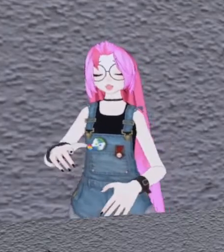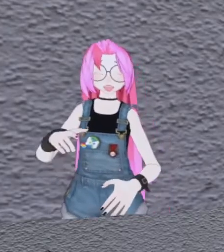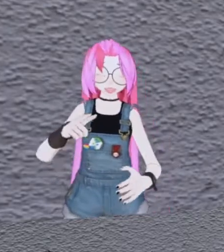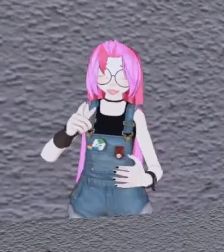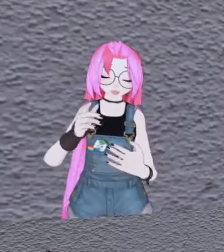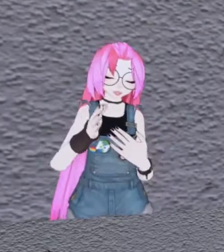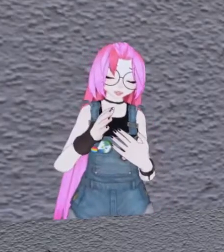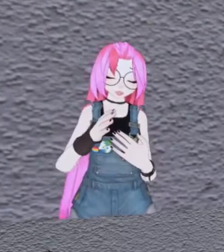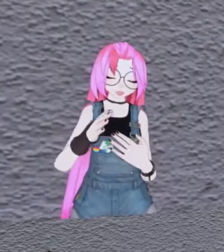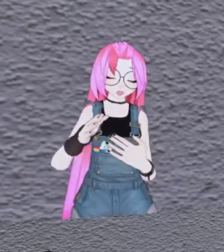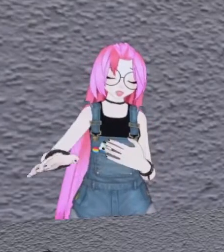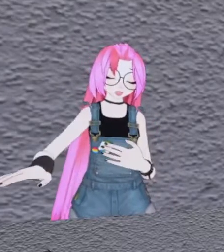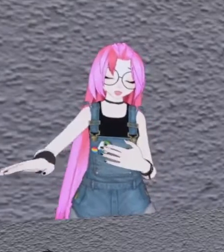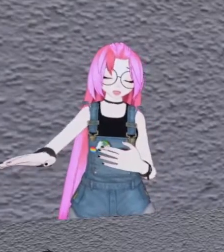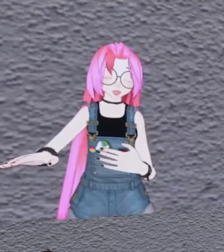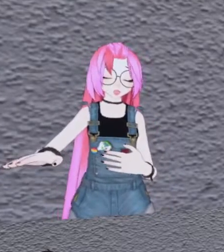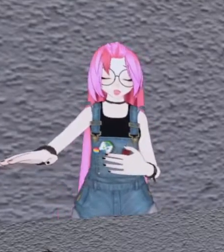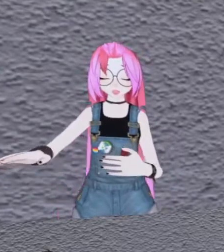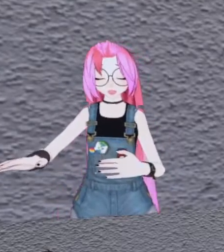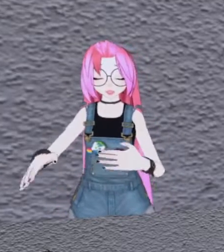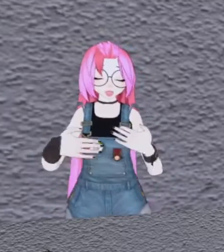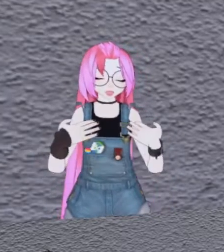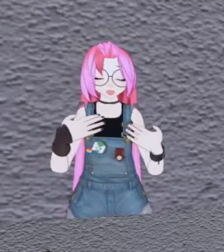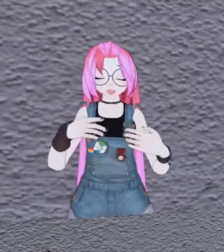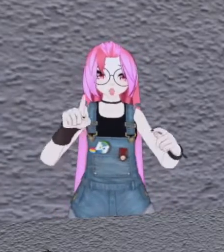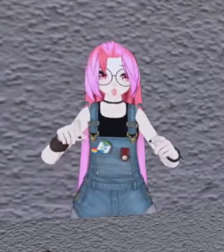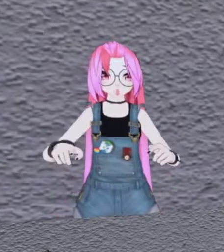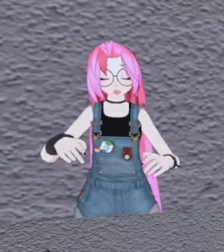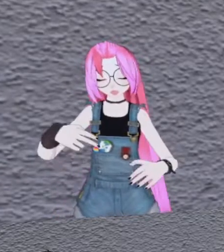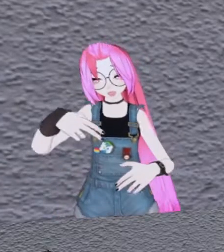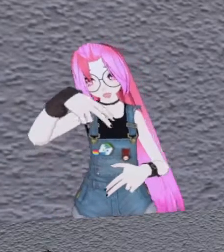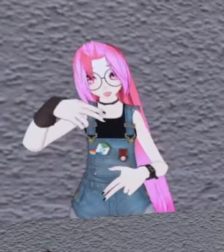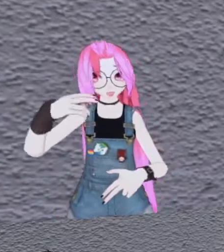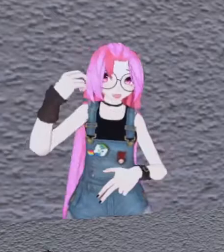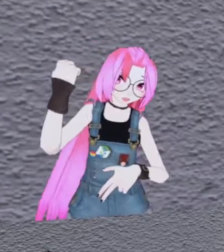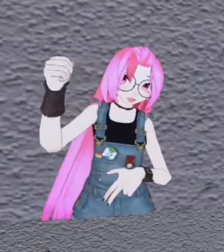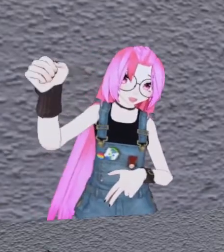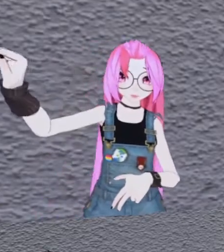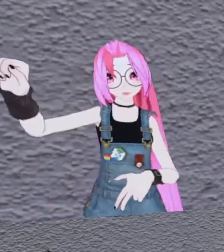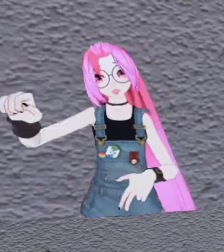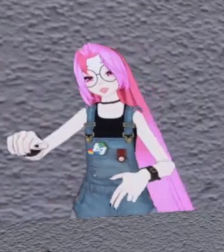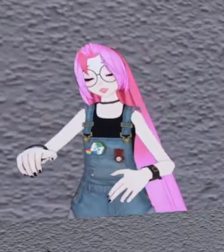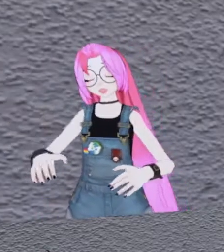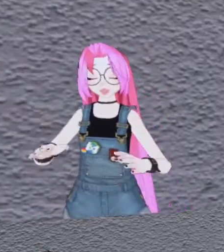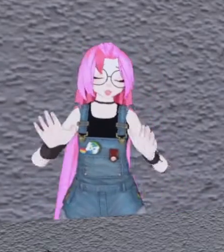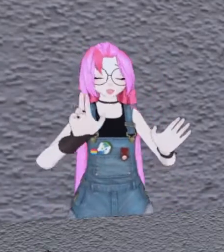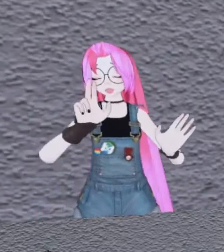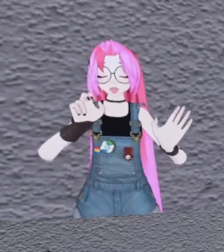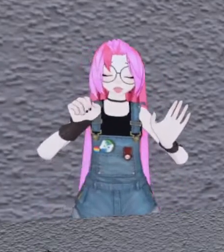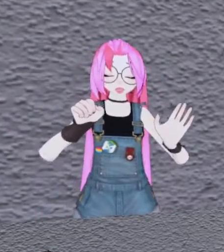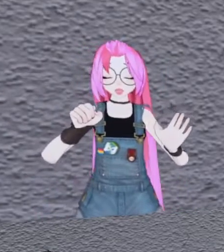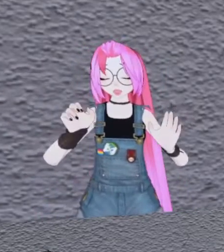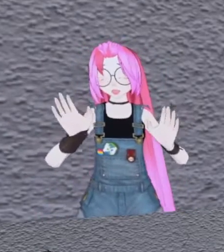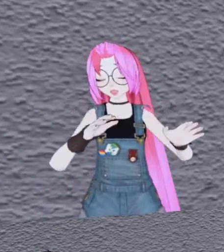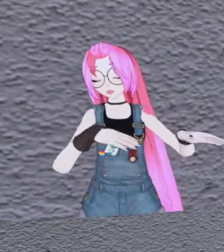were freshmen, so we thought we were all that. We were really young, but like, we were like rebels, and like we're like, "Oh no, that sounds so bad."